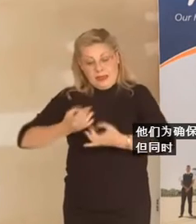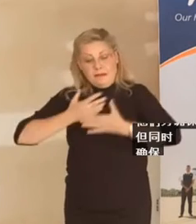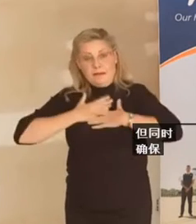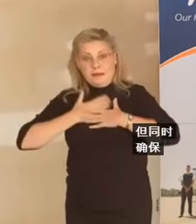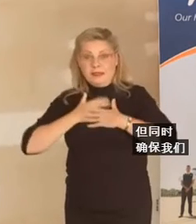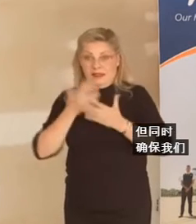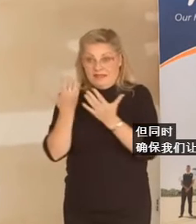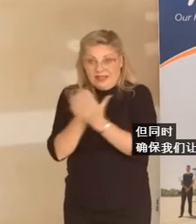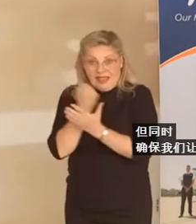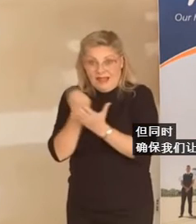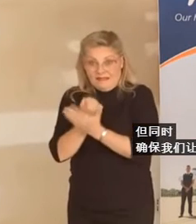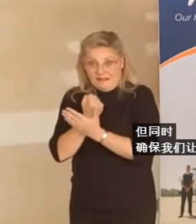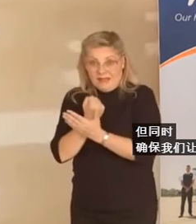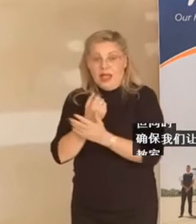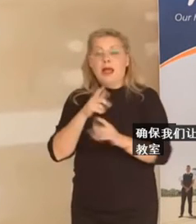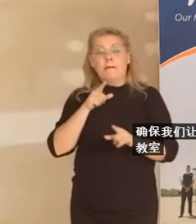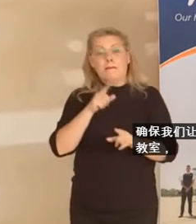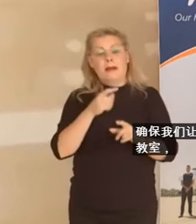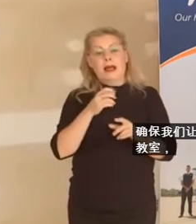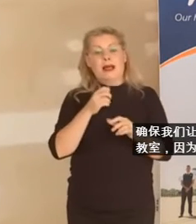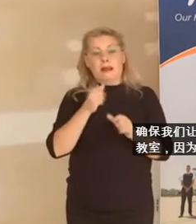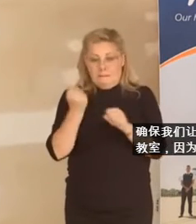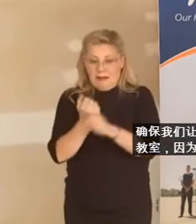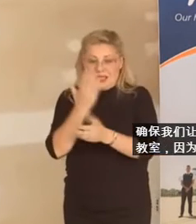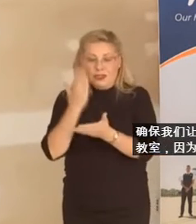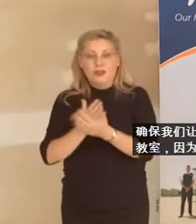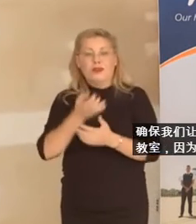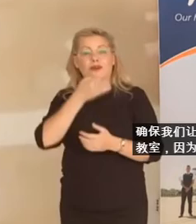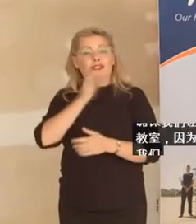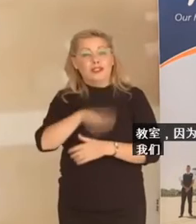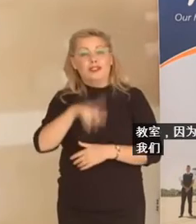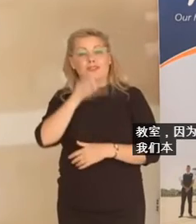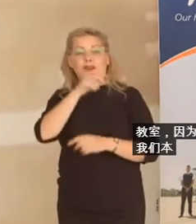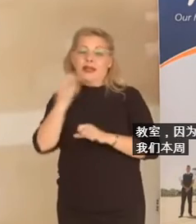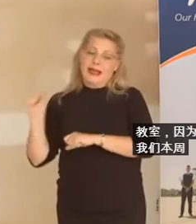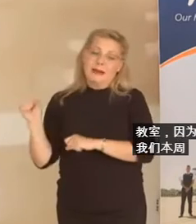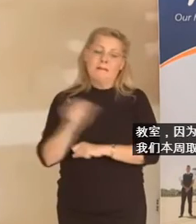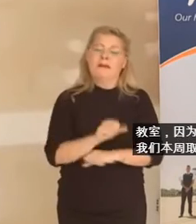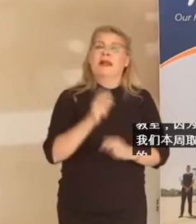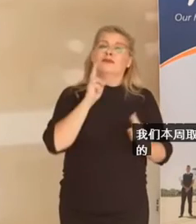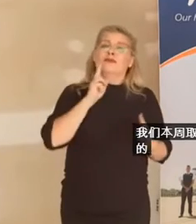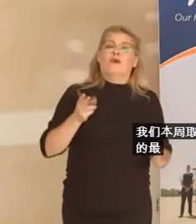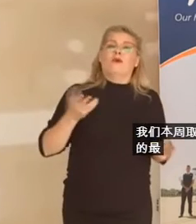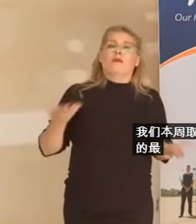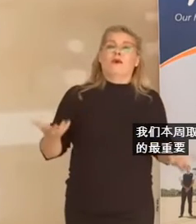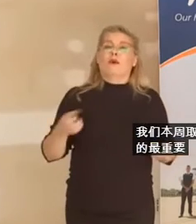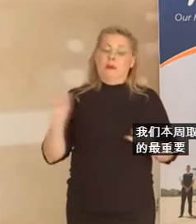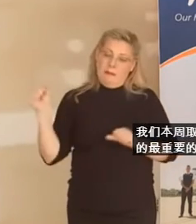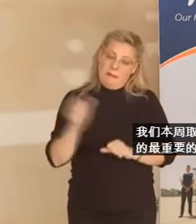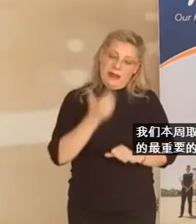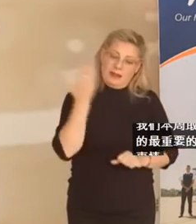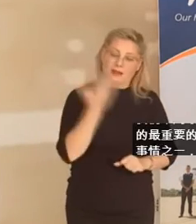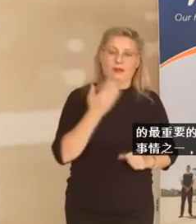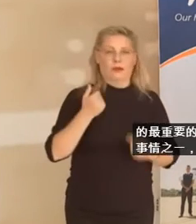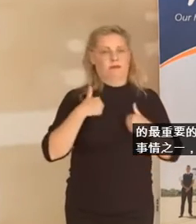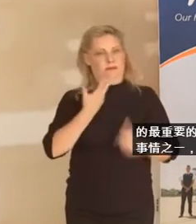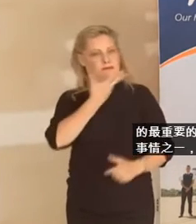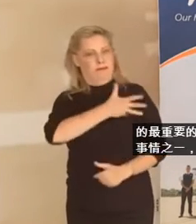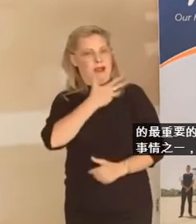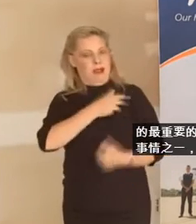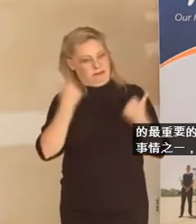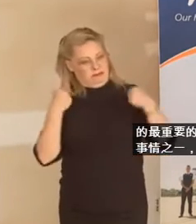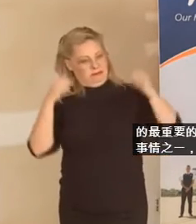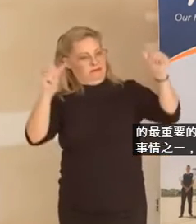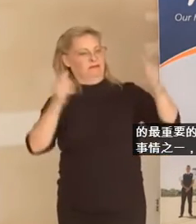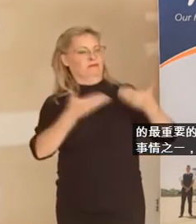same time ensuring we get kids back in the classroom, because that's one of the most important things we've achieved this week, and one of the most important things as we head